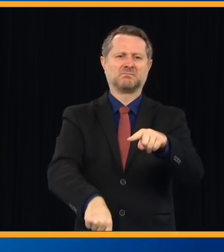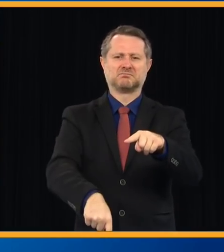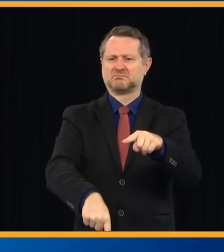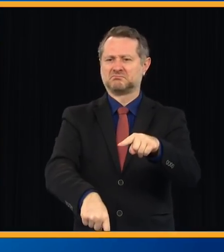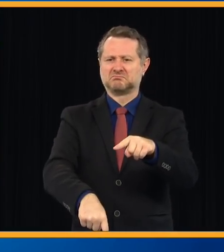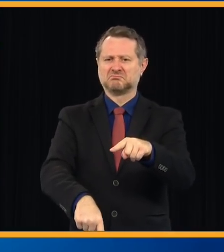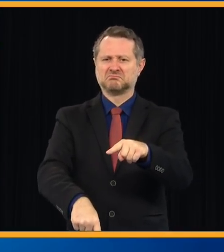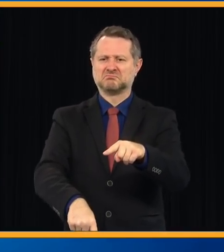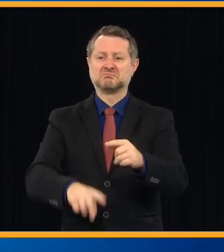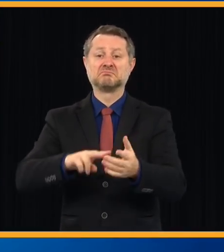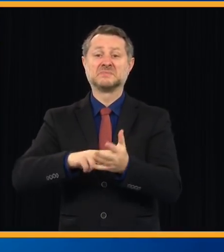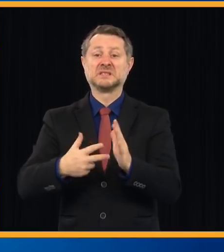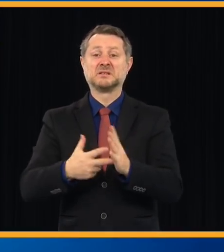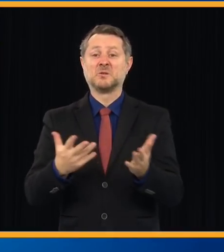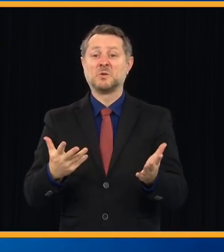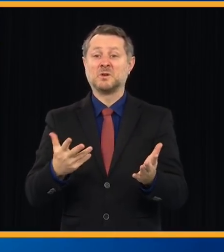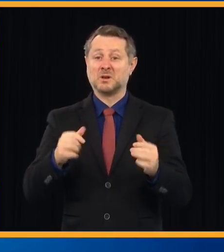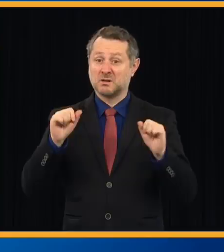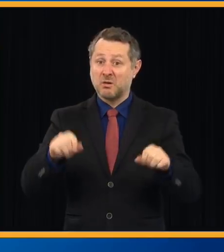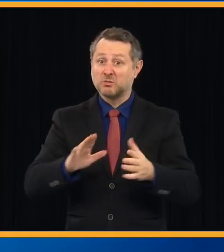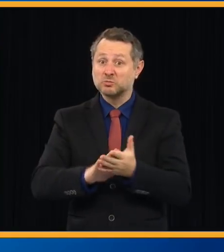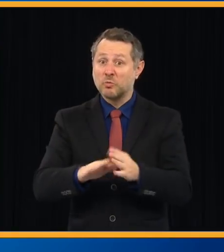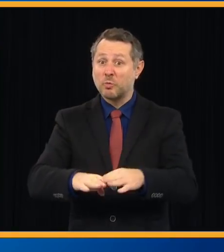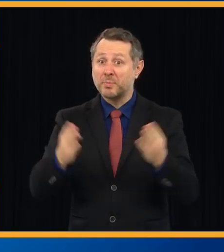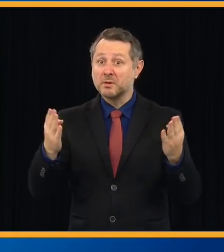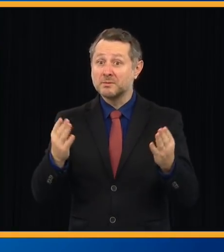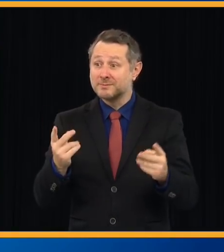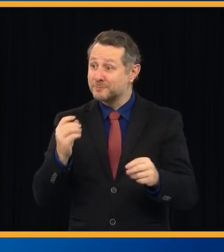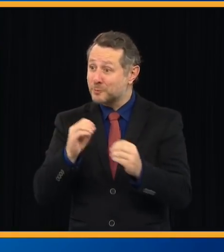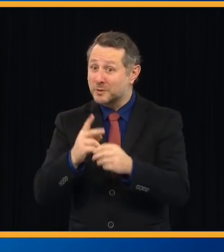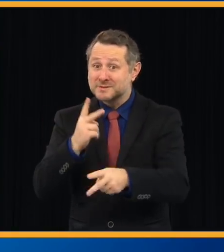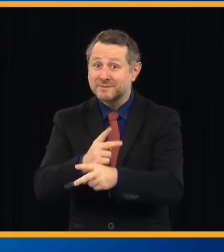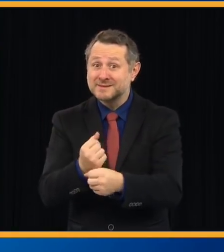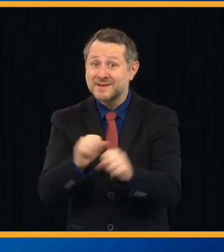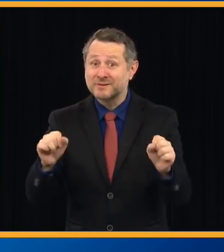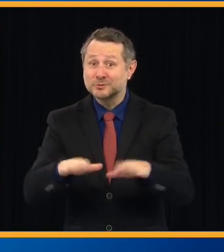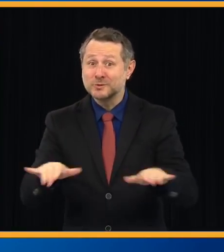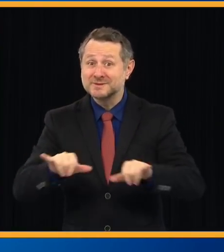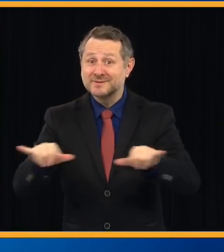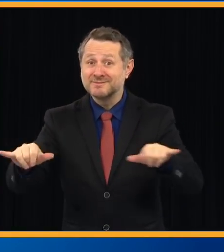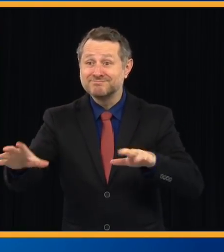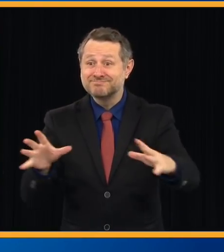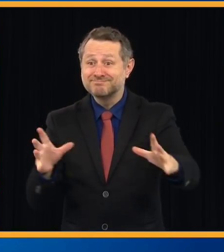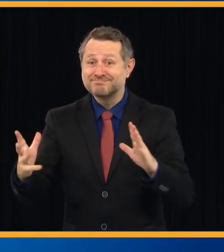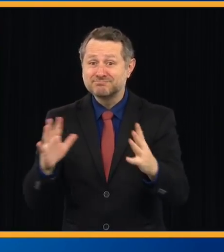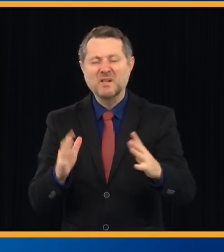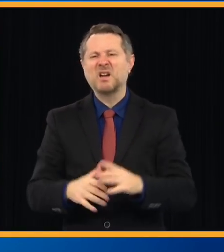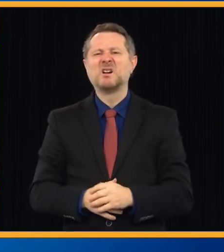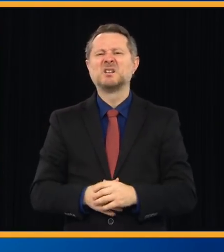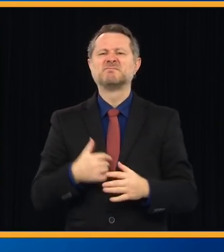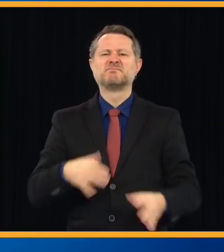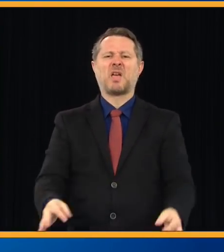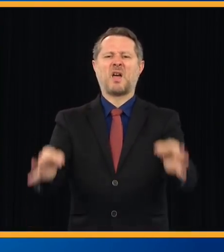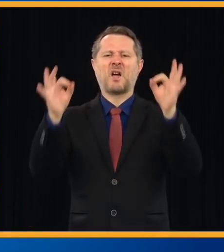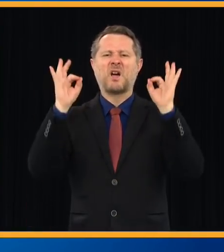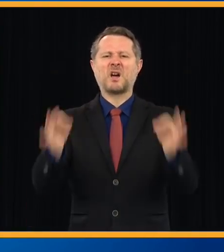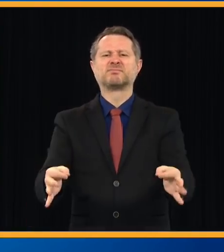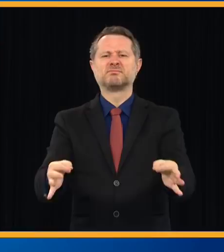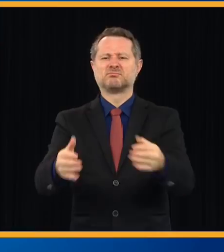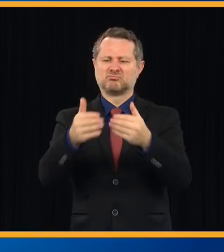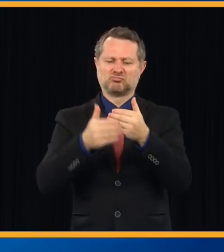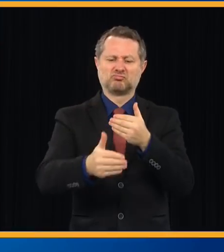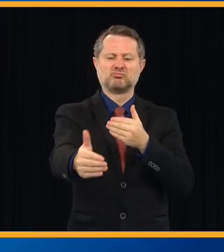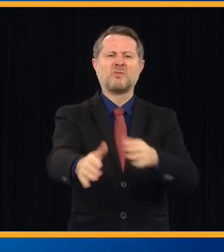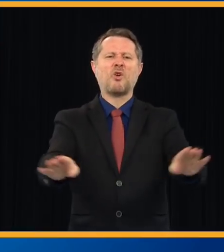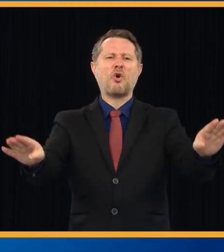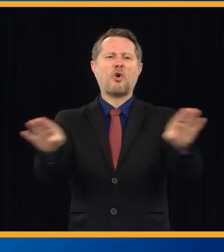that would keep our children and students and educators safe. So we're going to have the schools remain